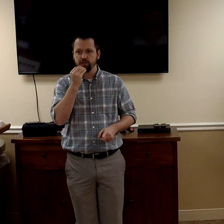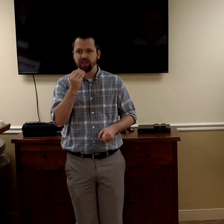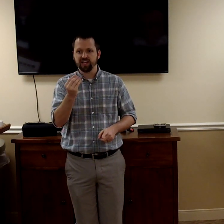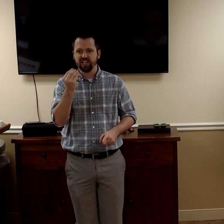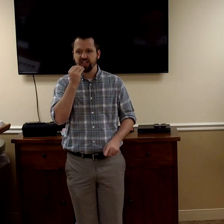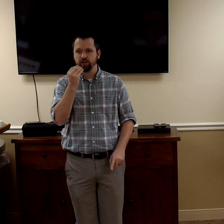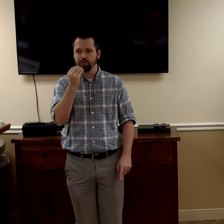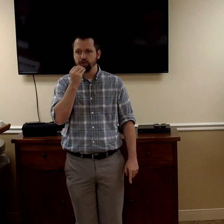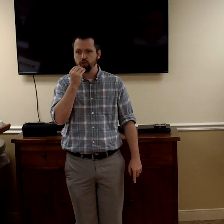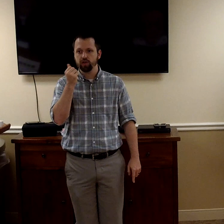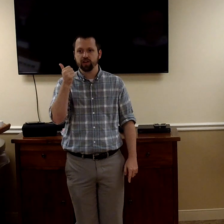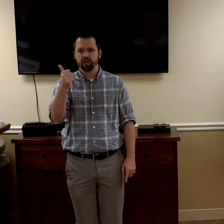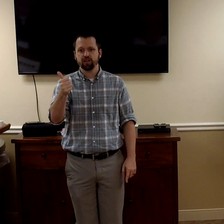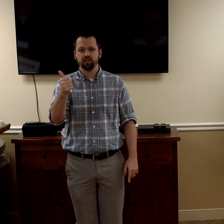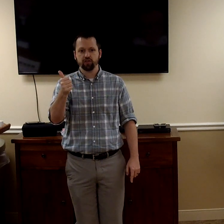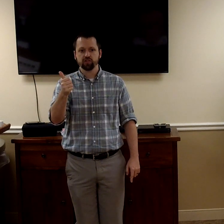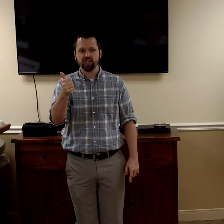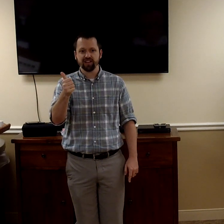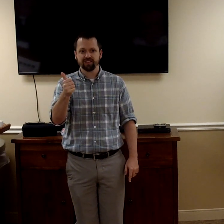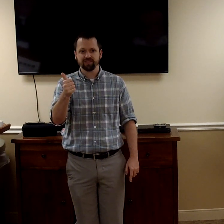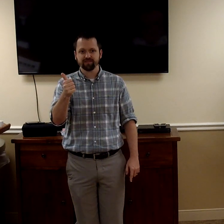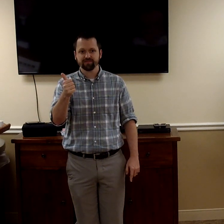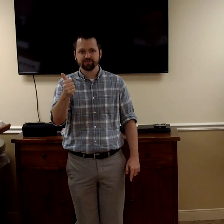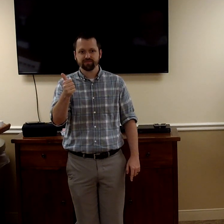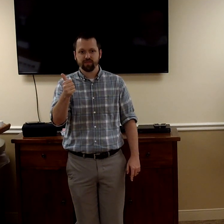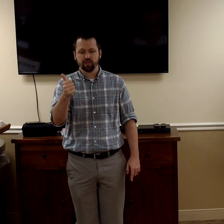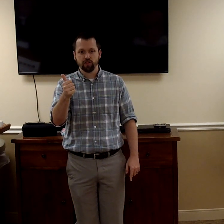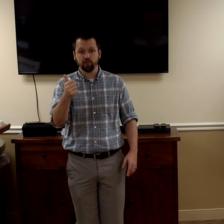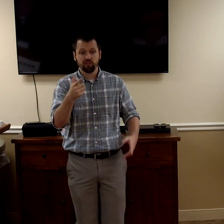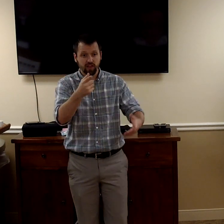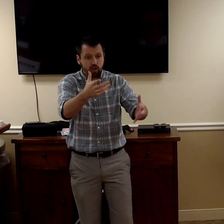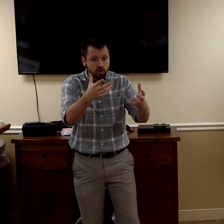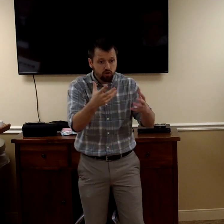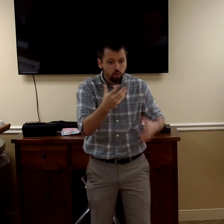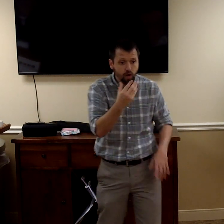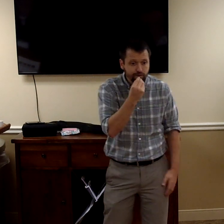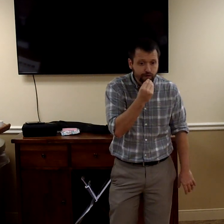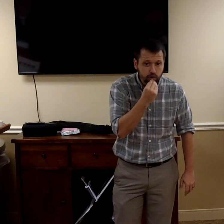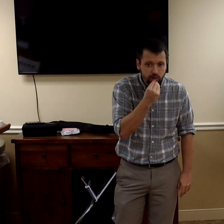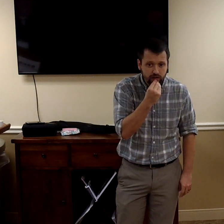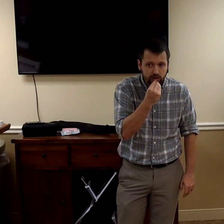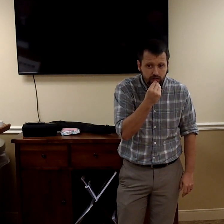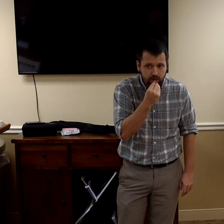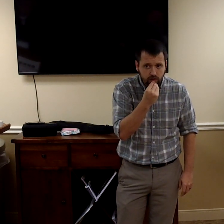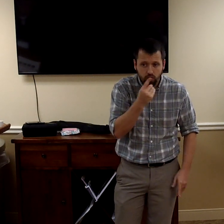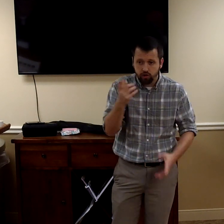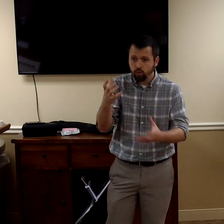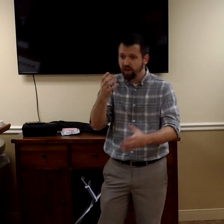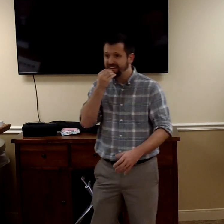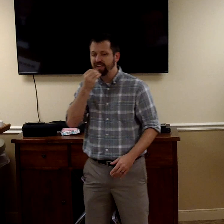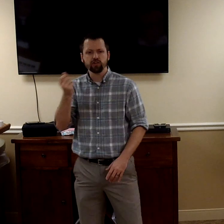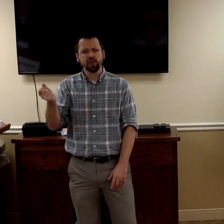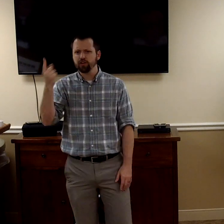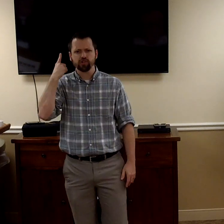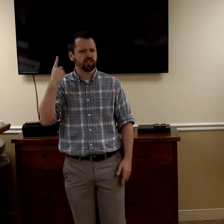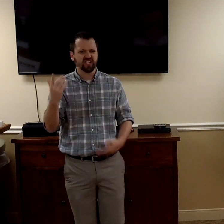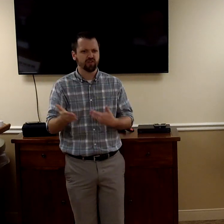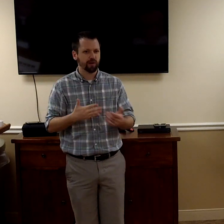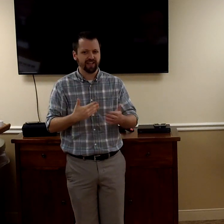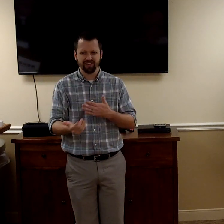kind of eating or food. You're set. So if you say you want food or you want eat, you're understood either way. You know what